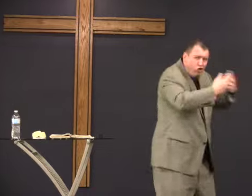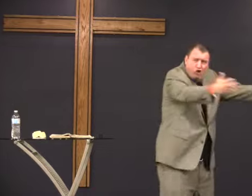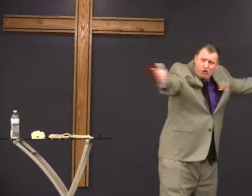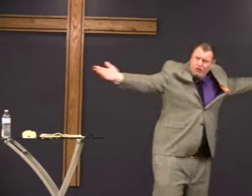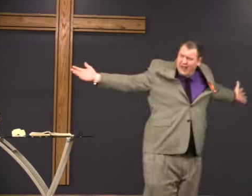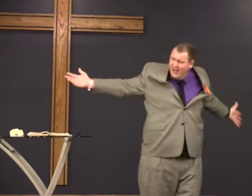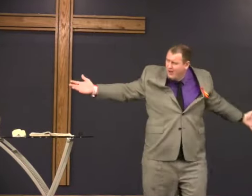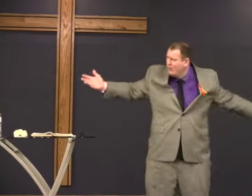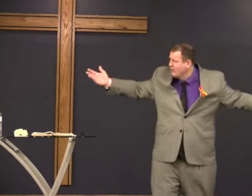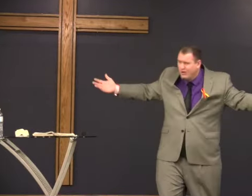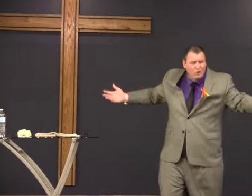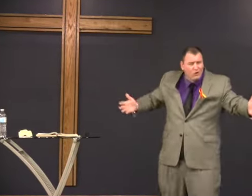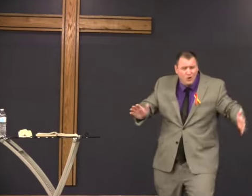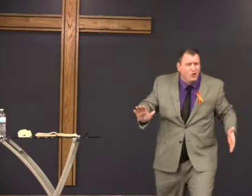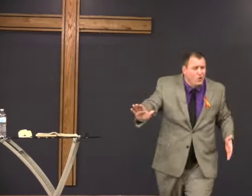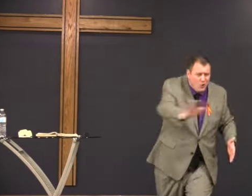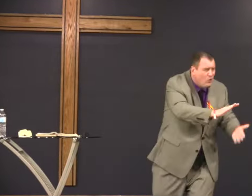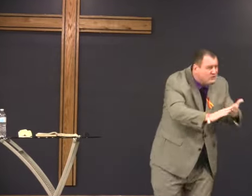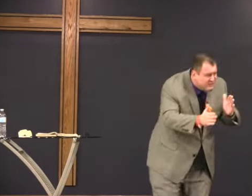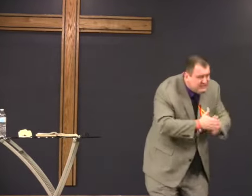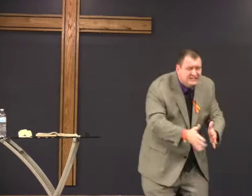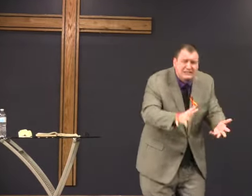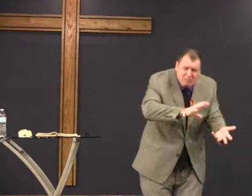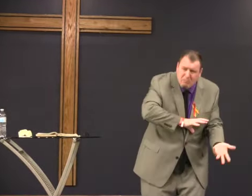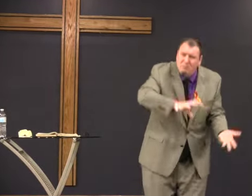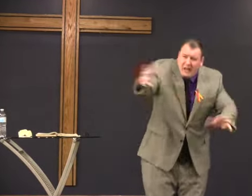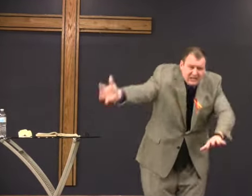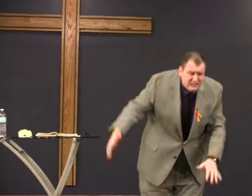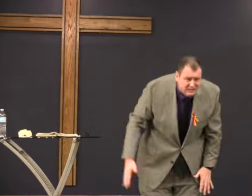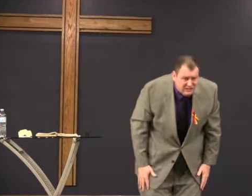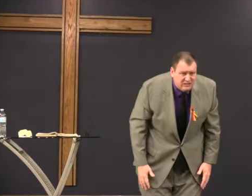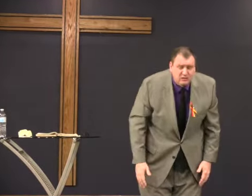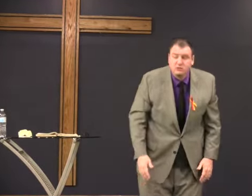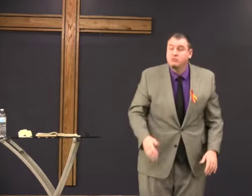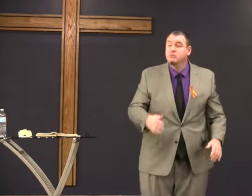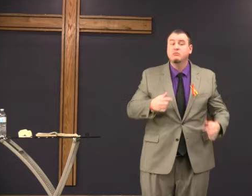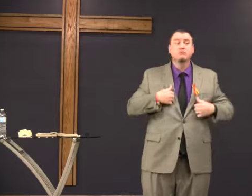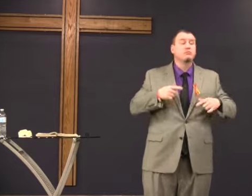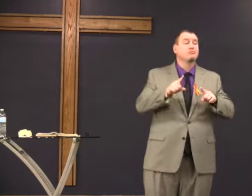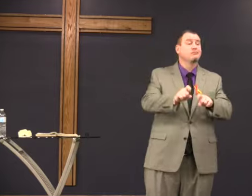this place. Look around. Look at your city. It is a mess.